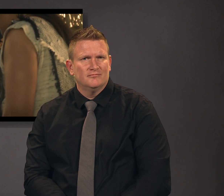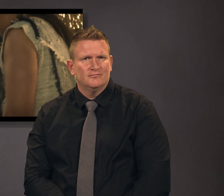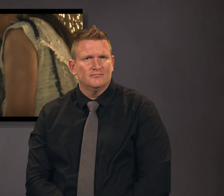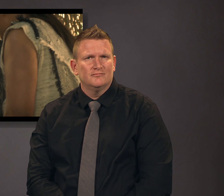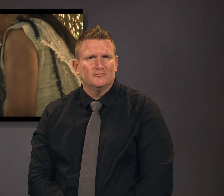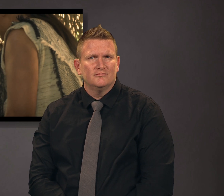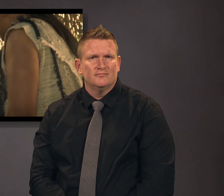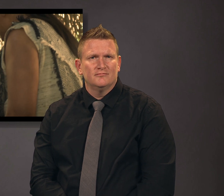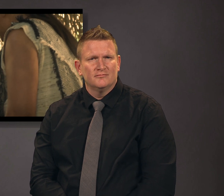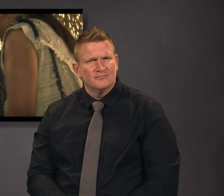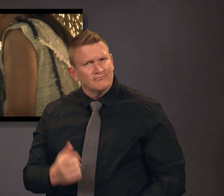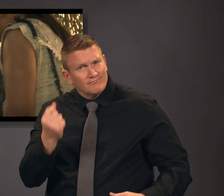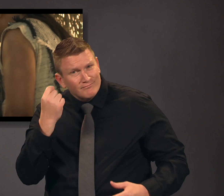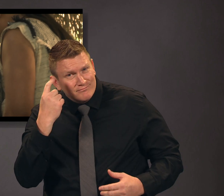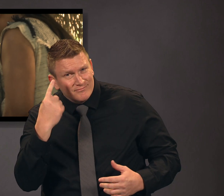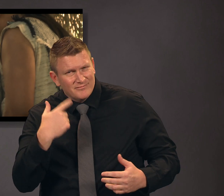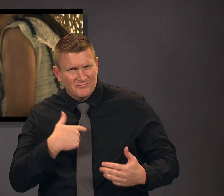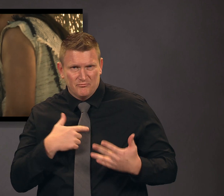But I durst not.